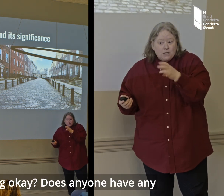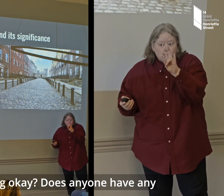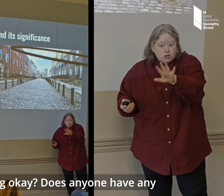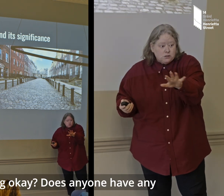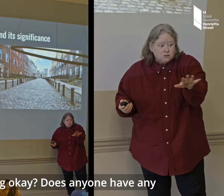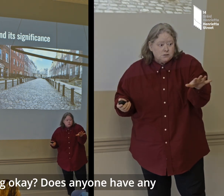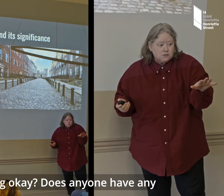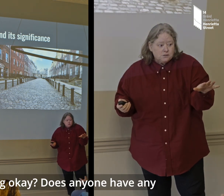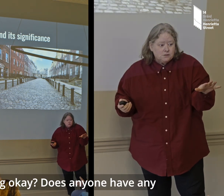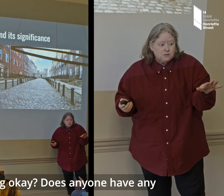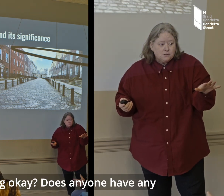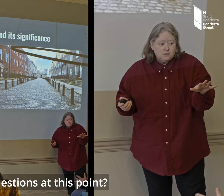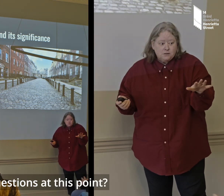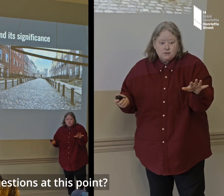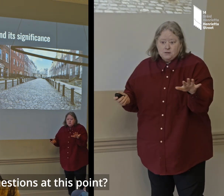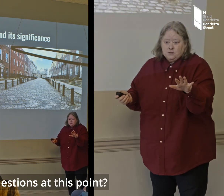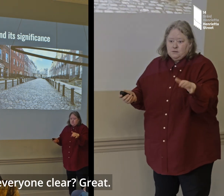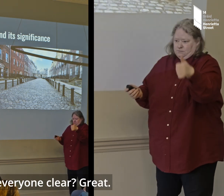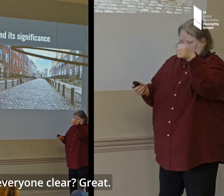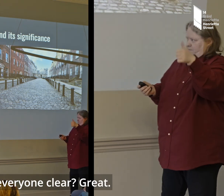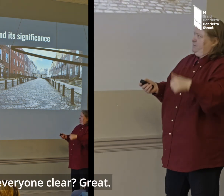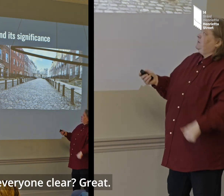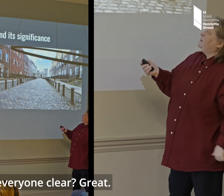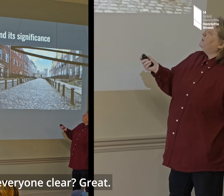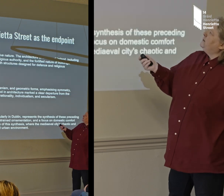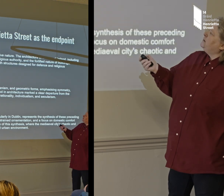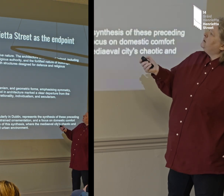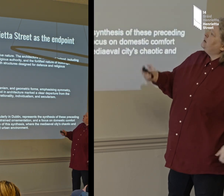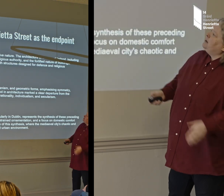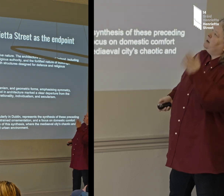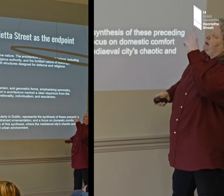Is everything okay? Does anyone have any questions at this point? Is everyone clear? Great.